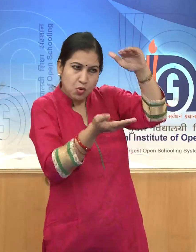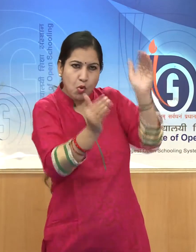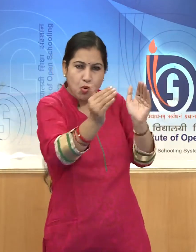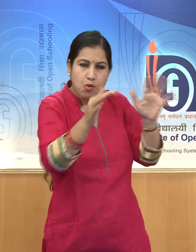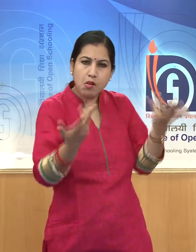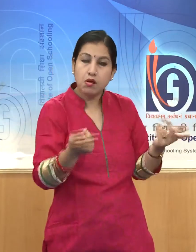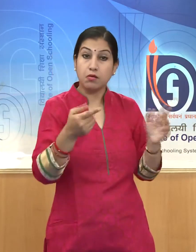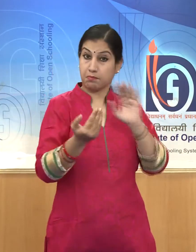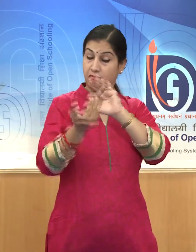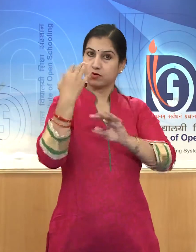which were unique